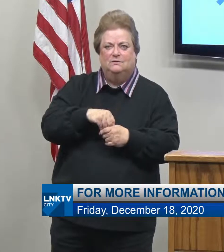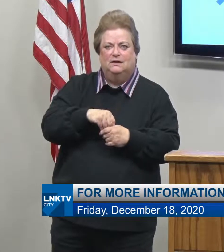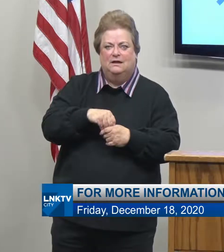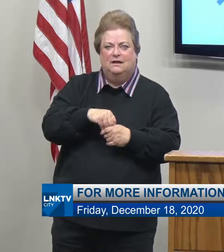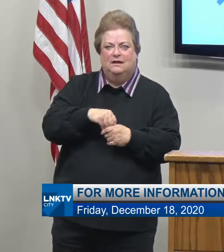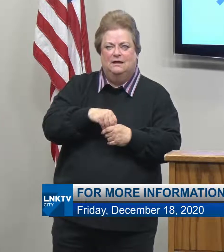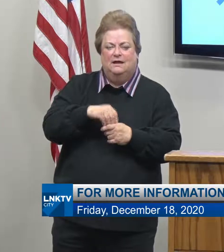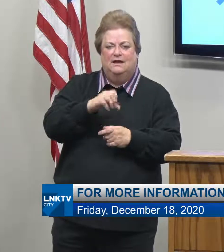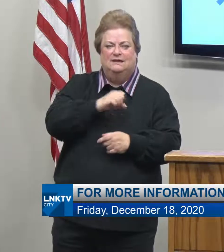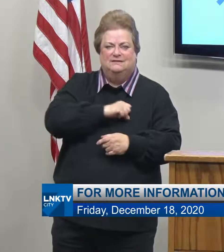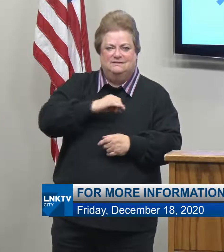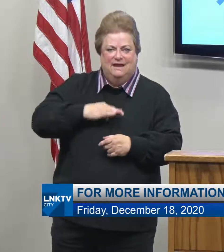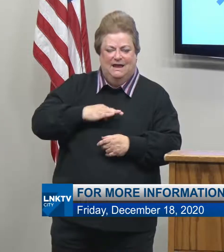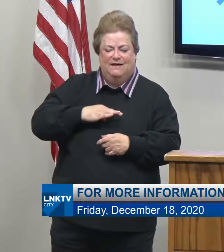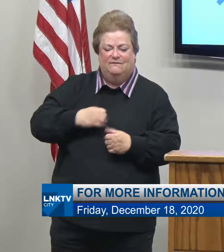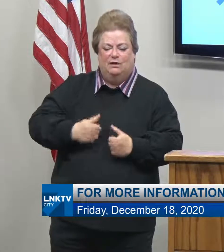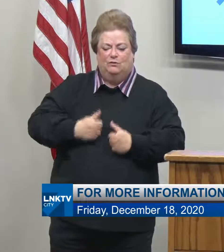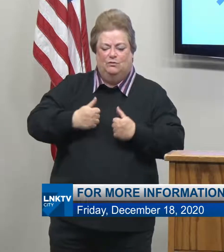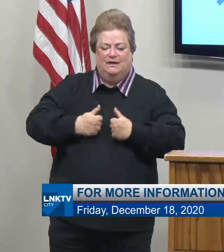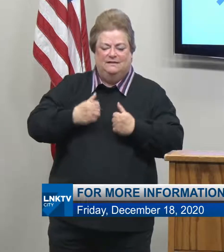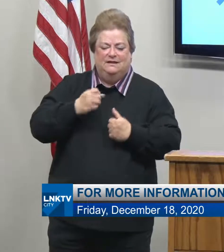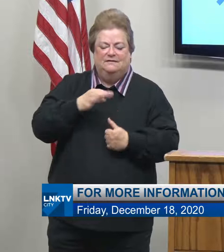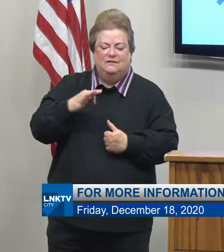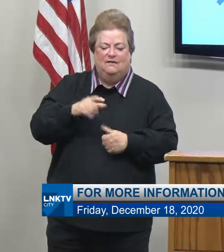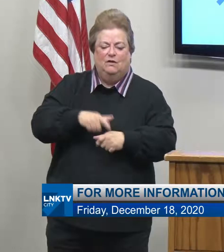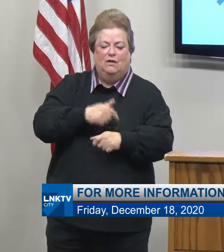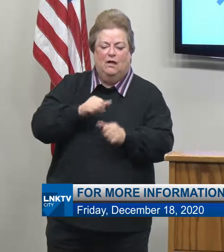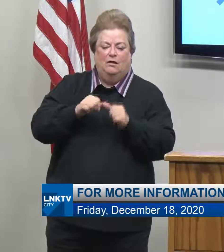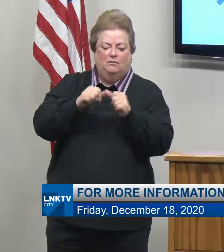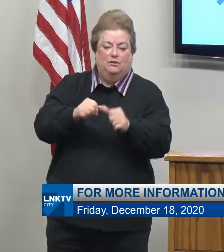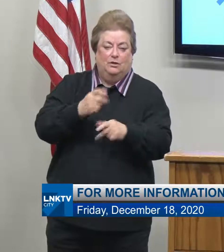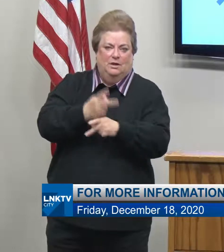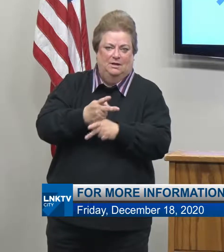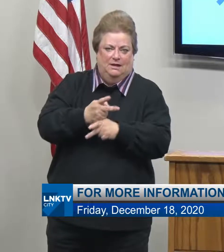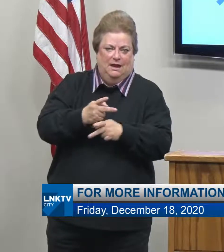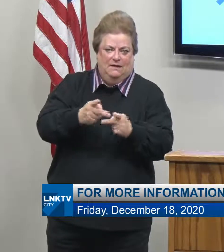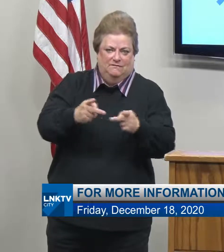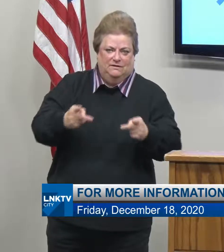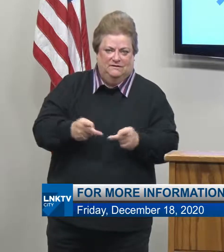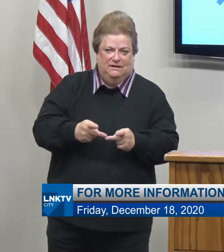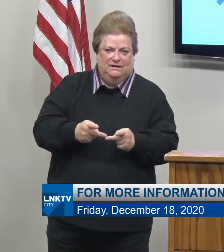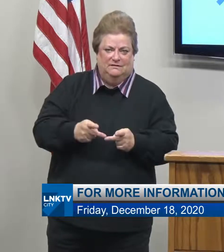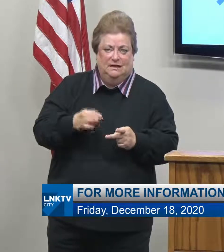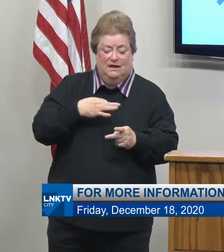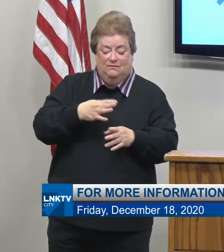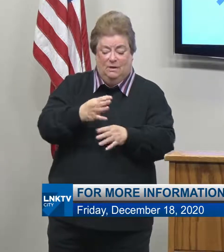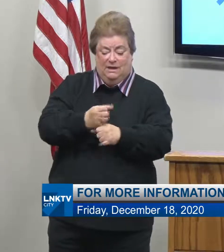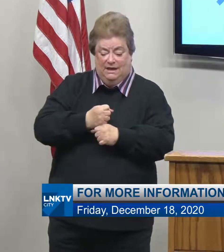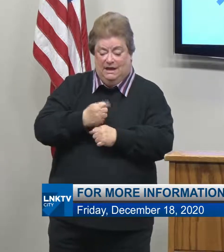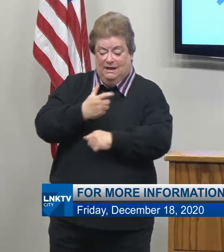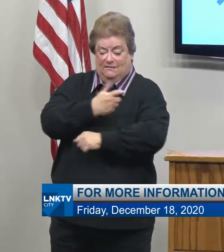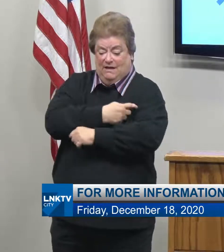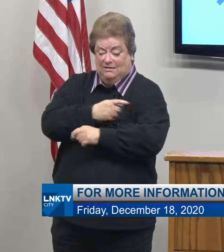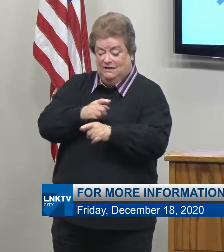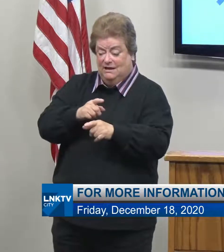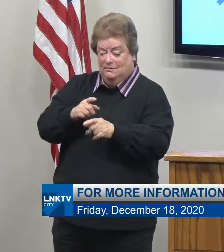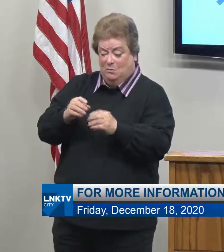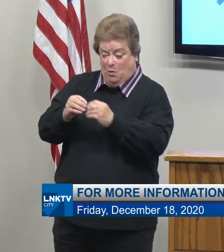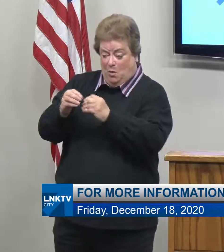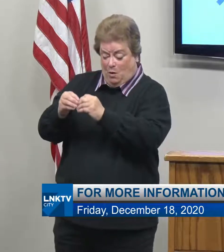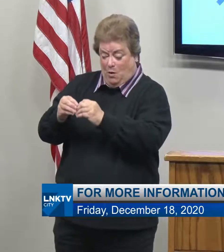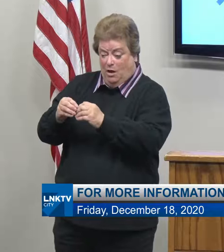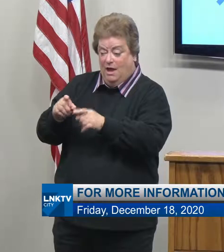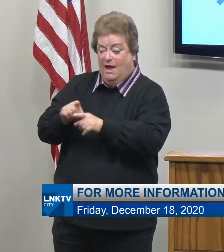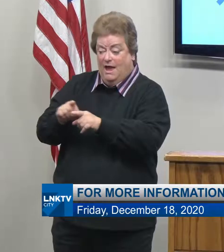includes staff and residents of long-term care facilities. If we receive vaccine shipments as planned, we will be able